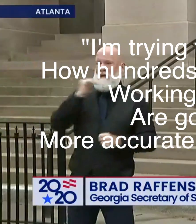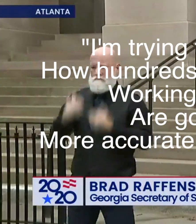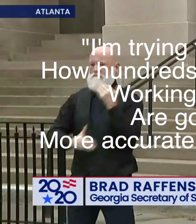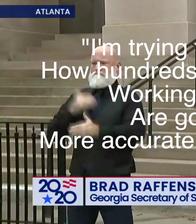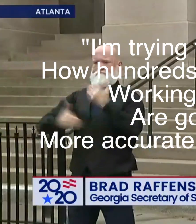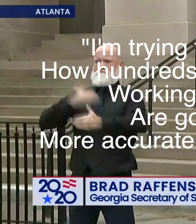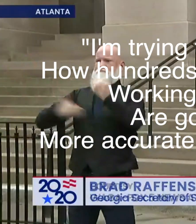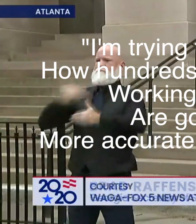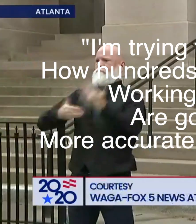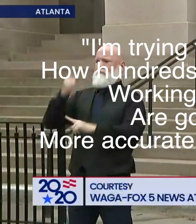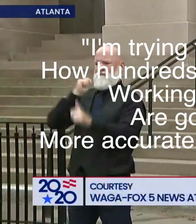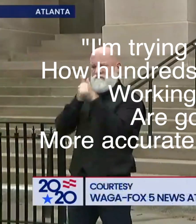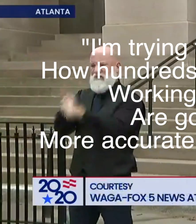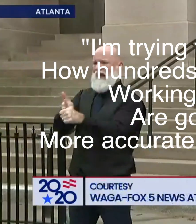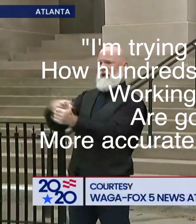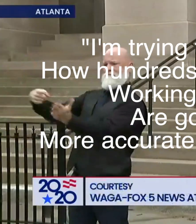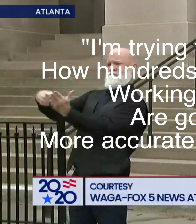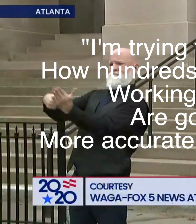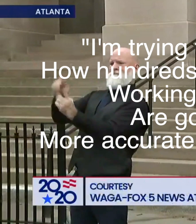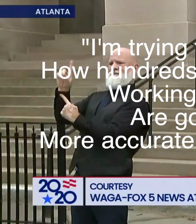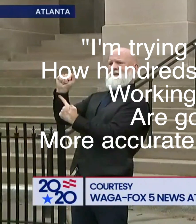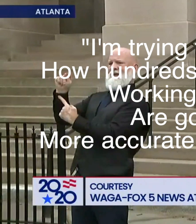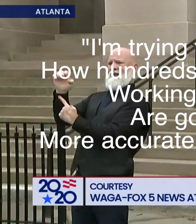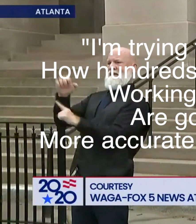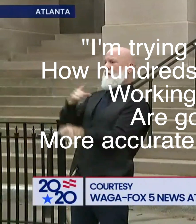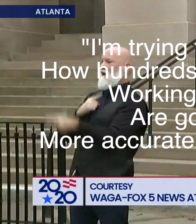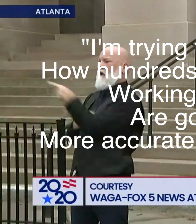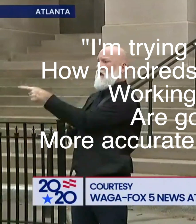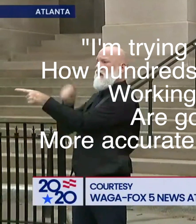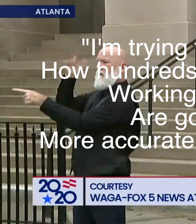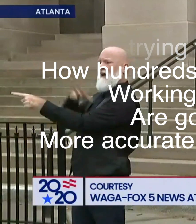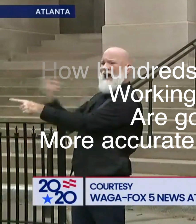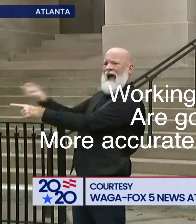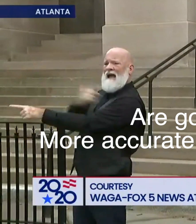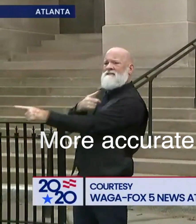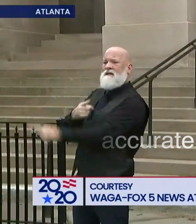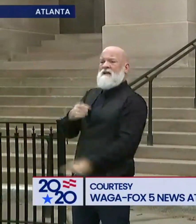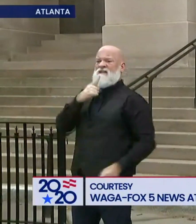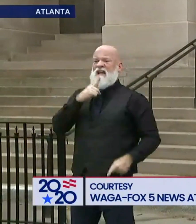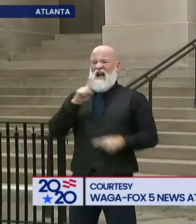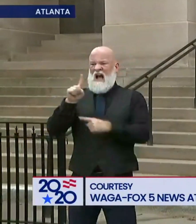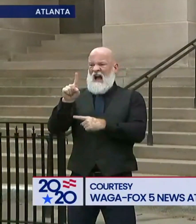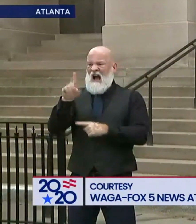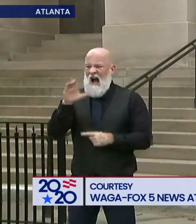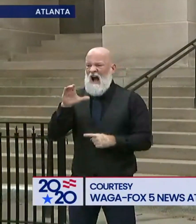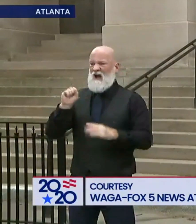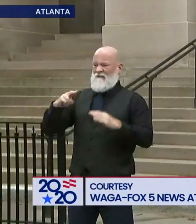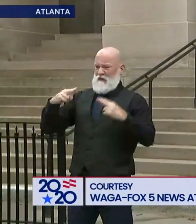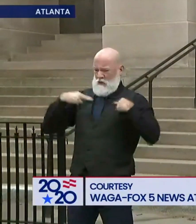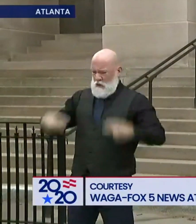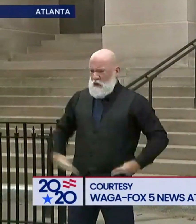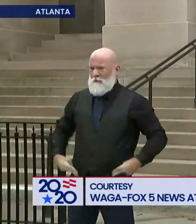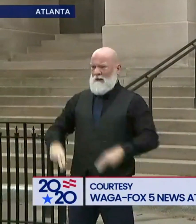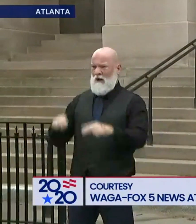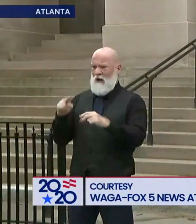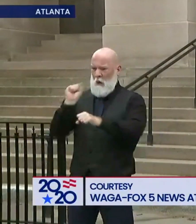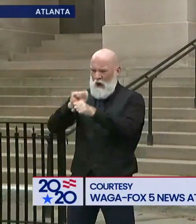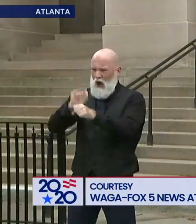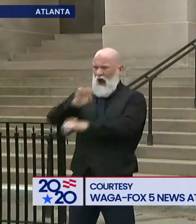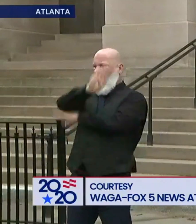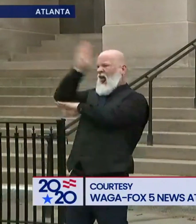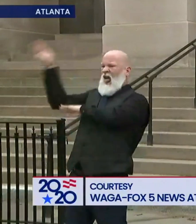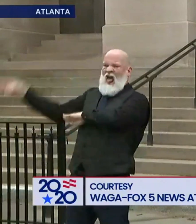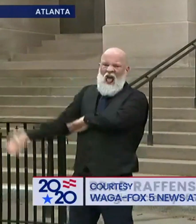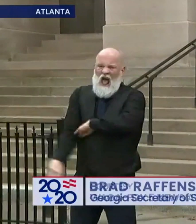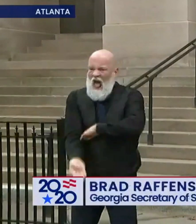how hundreds of human beings working long hours are going to be more accurate than Well, that's why